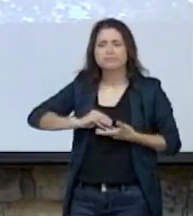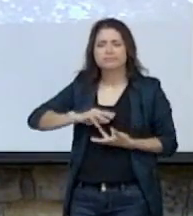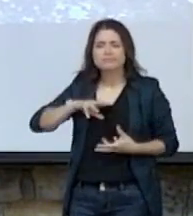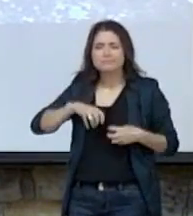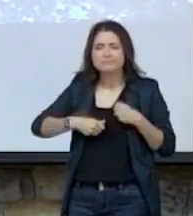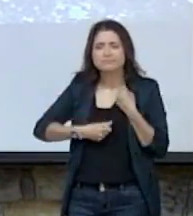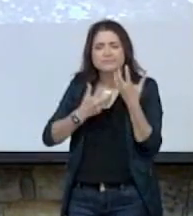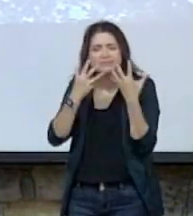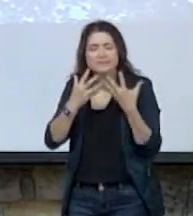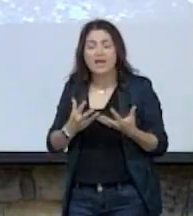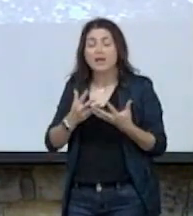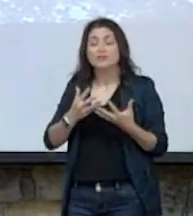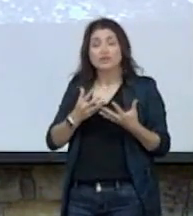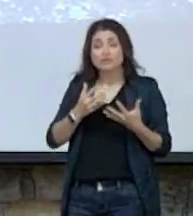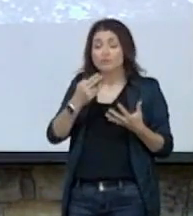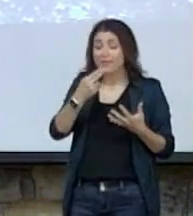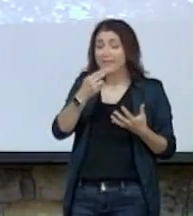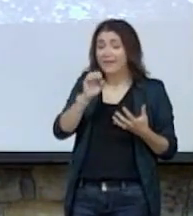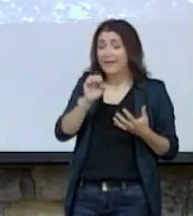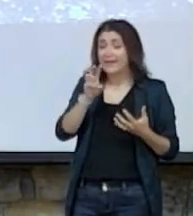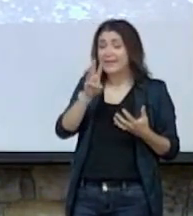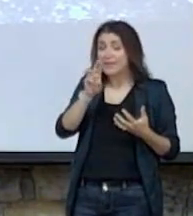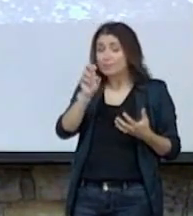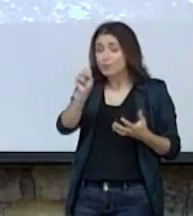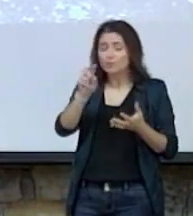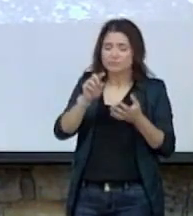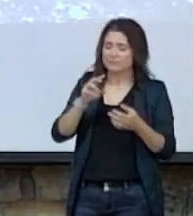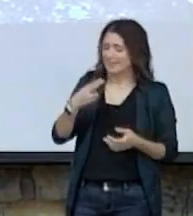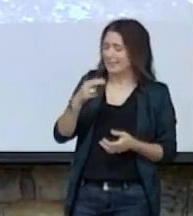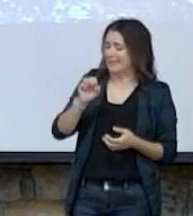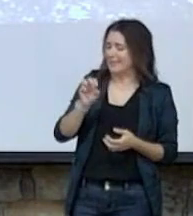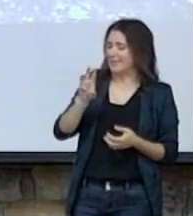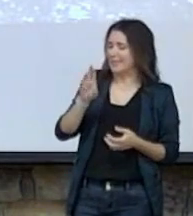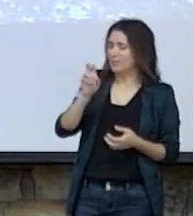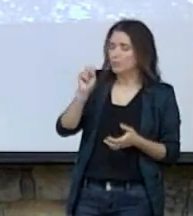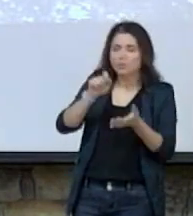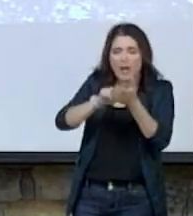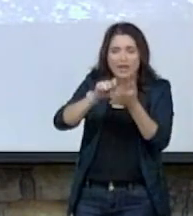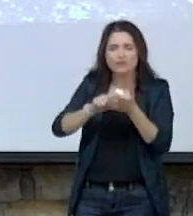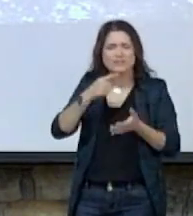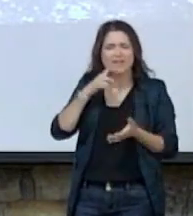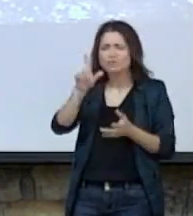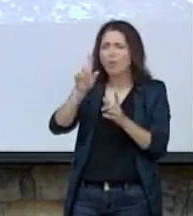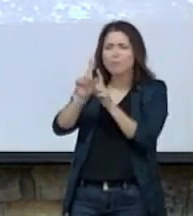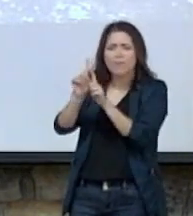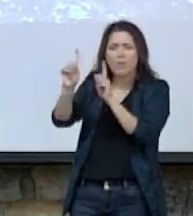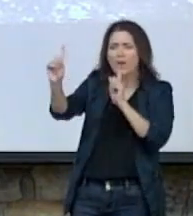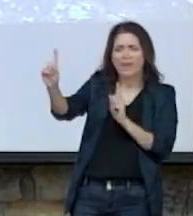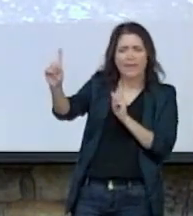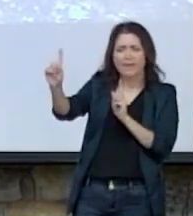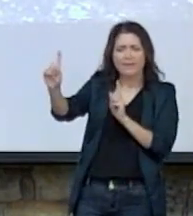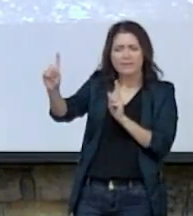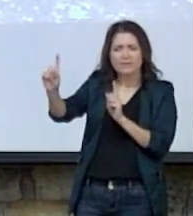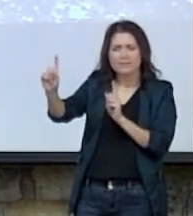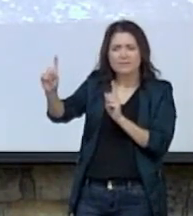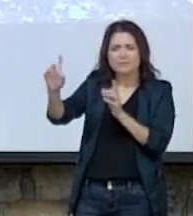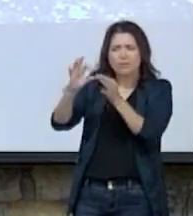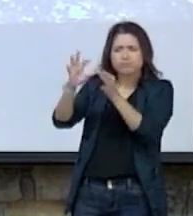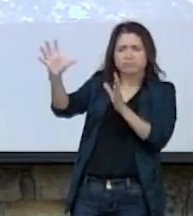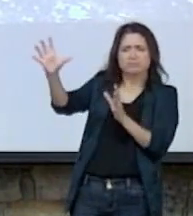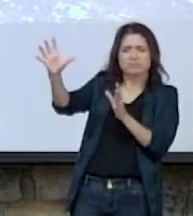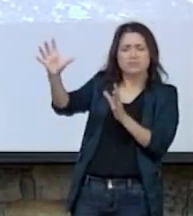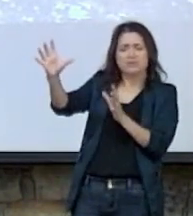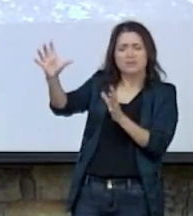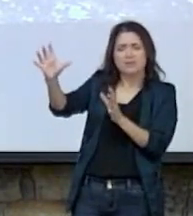reminding his audience, listen, don't pull away from your lifeline of encouragement. But you see,